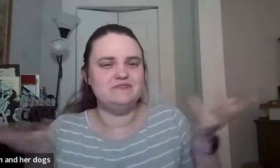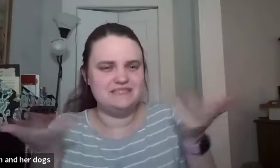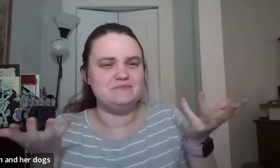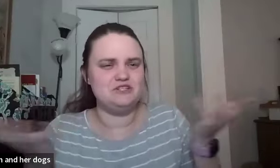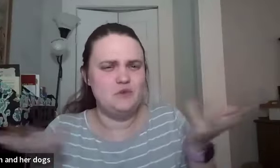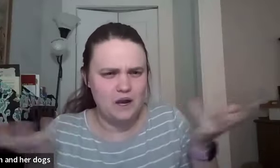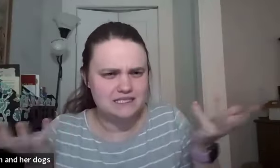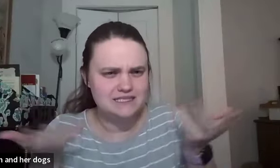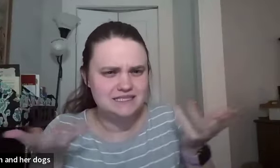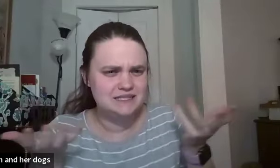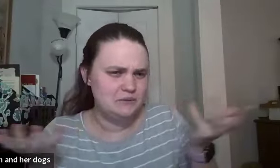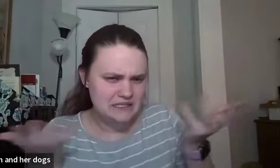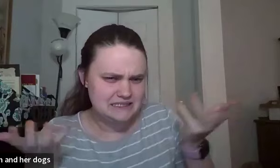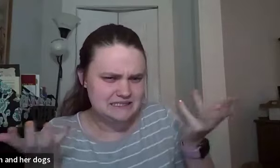very similar to the what. What?